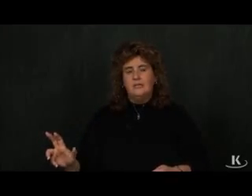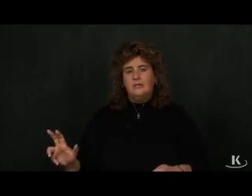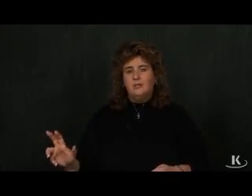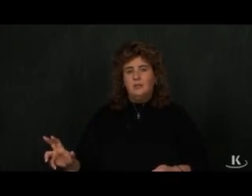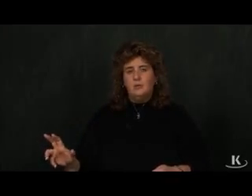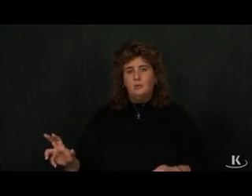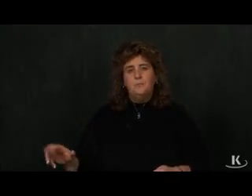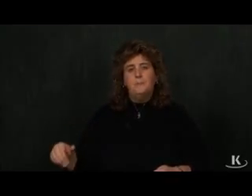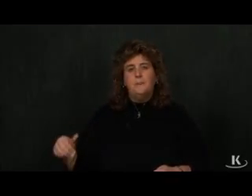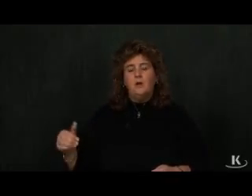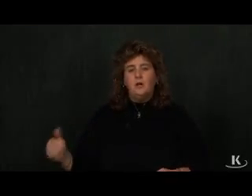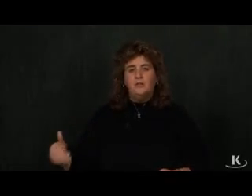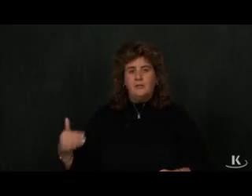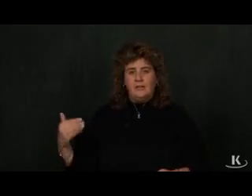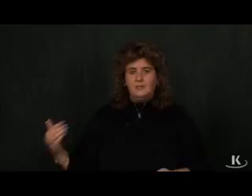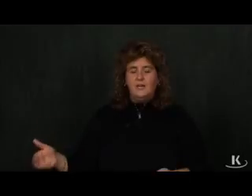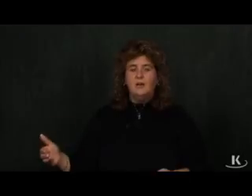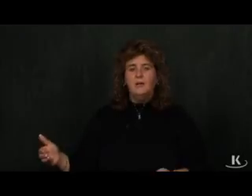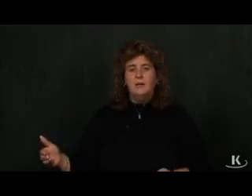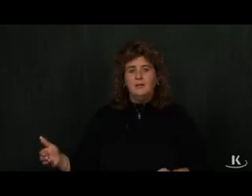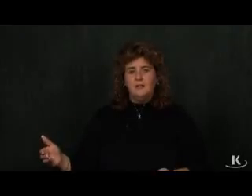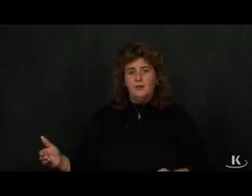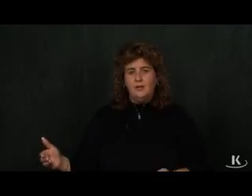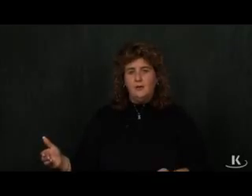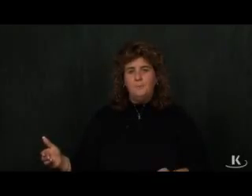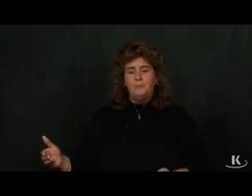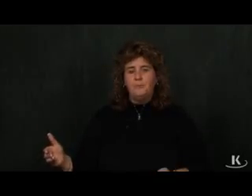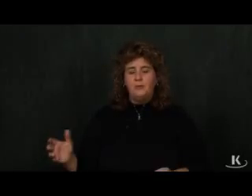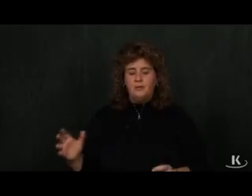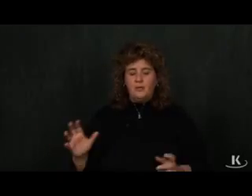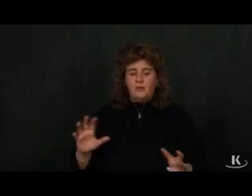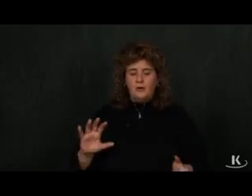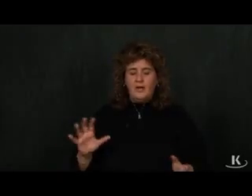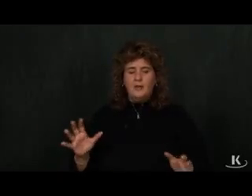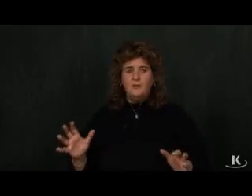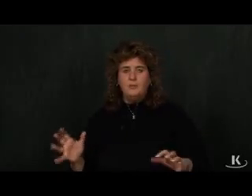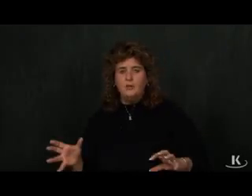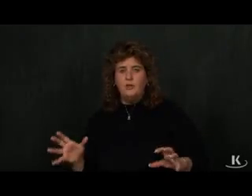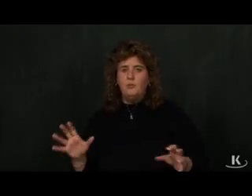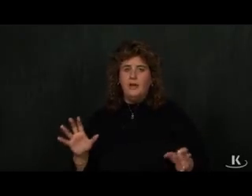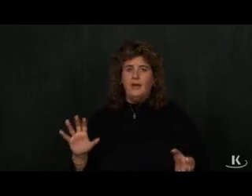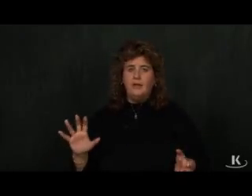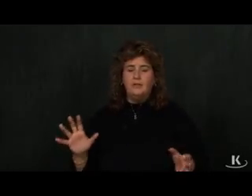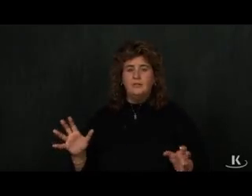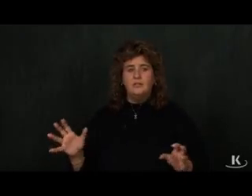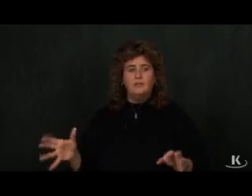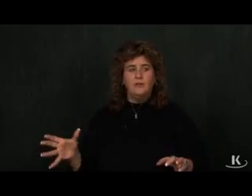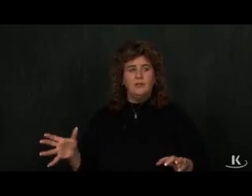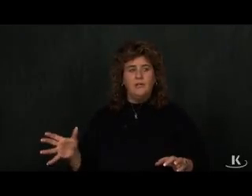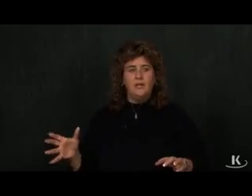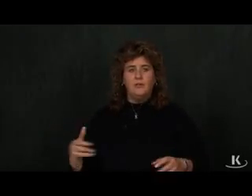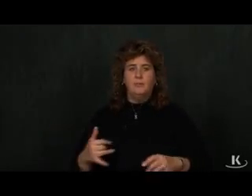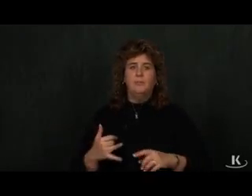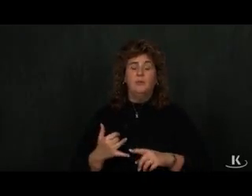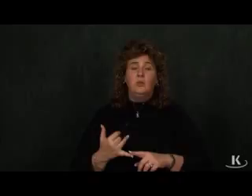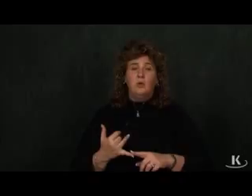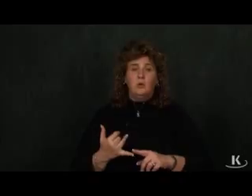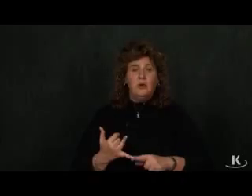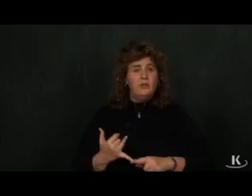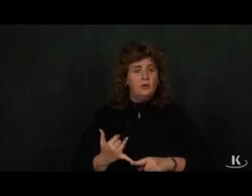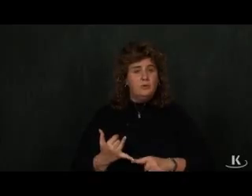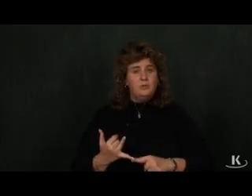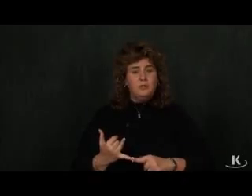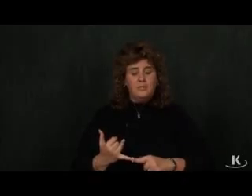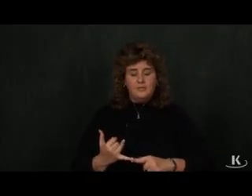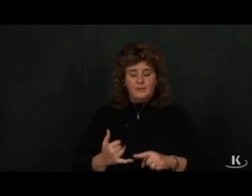diseases to all of the enteric bacteria, there has to be a good way to differentiate them.